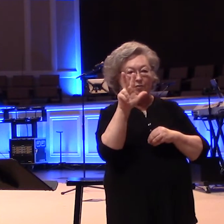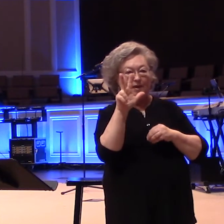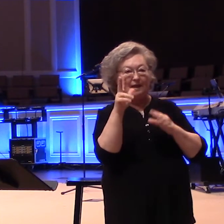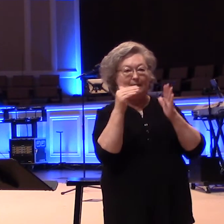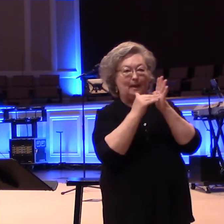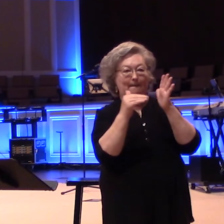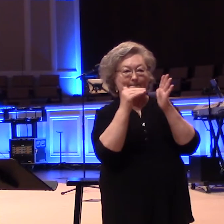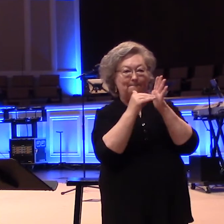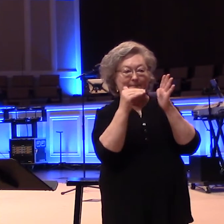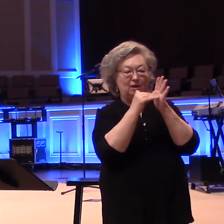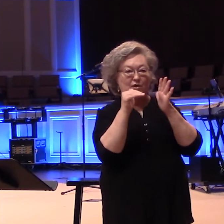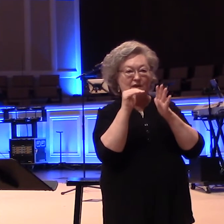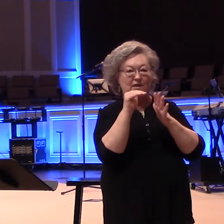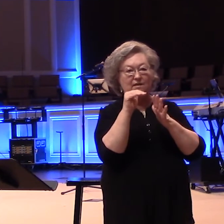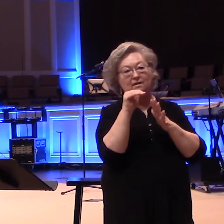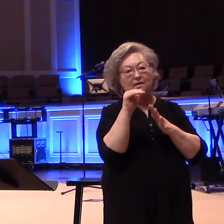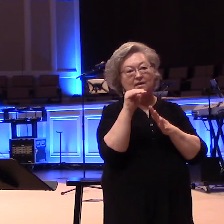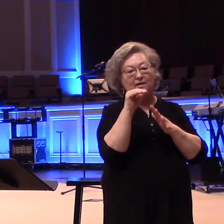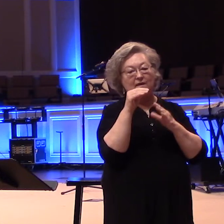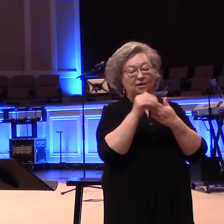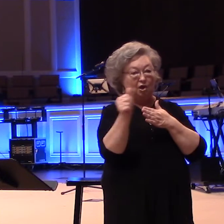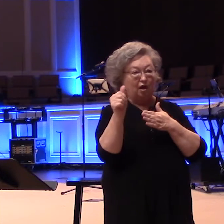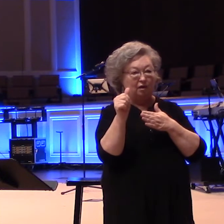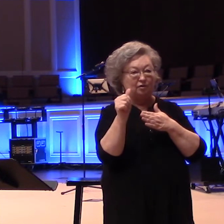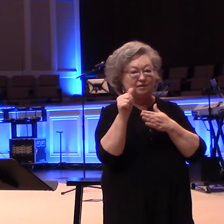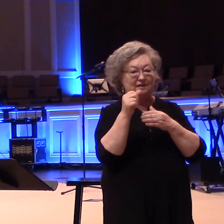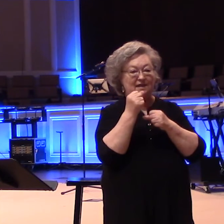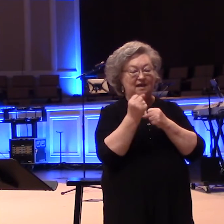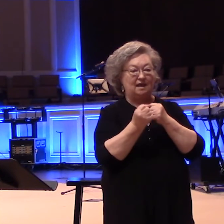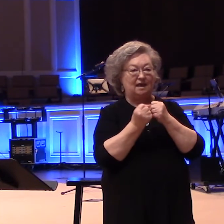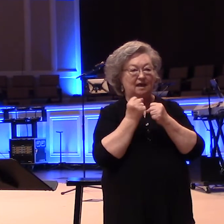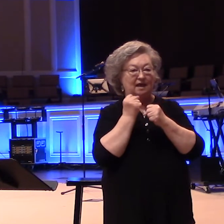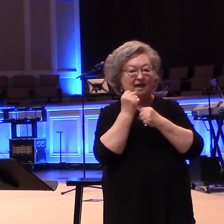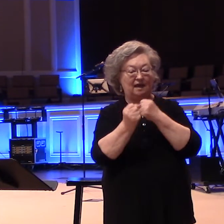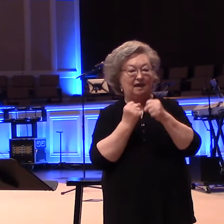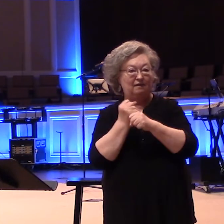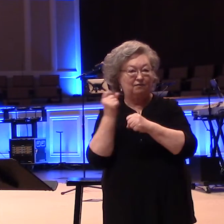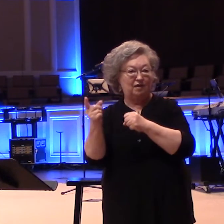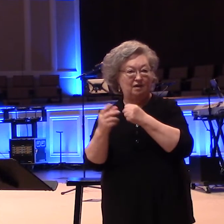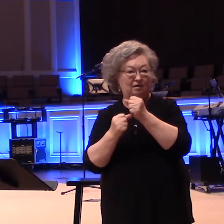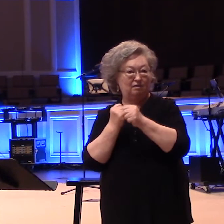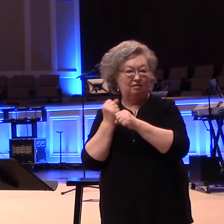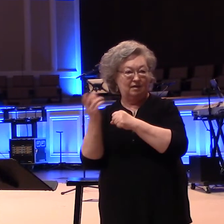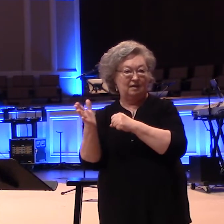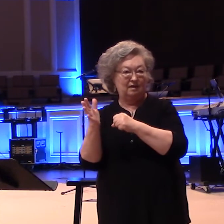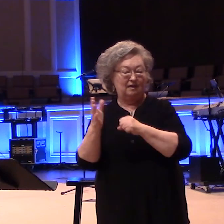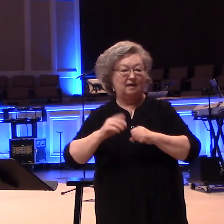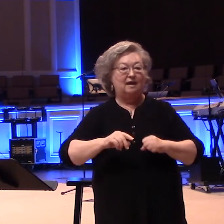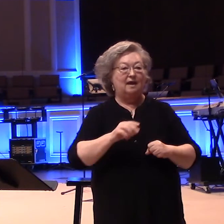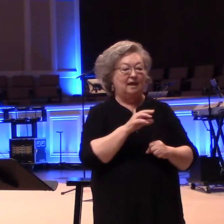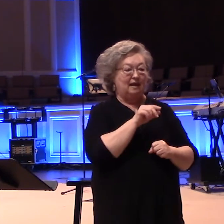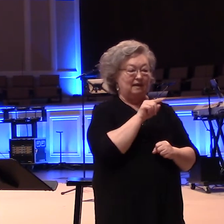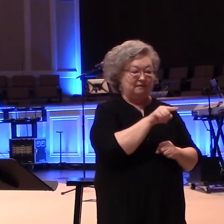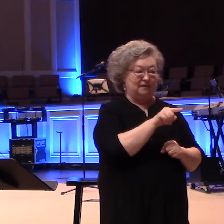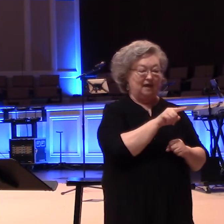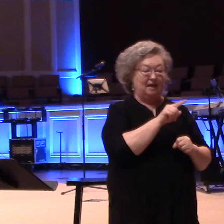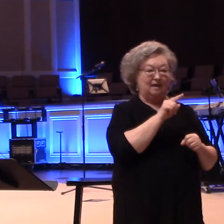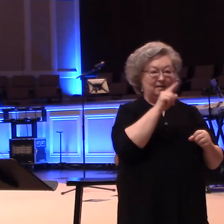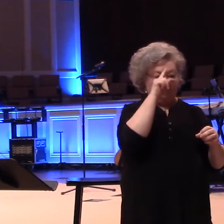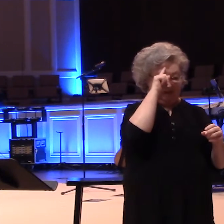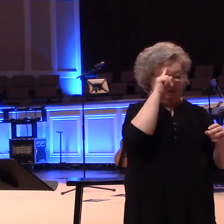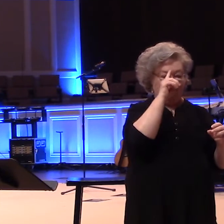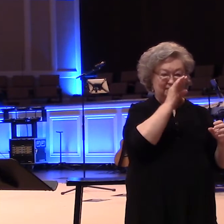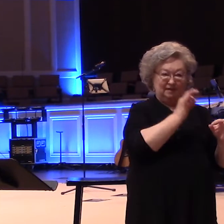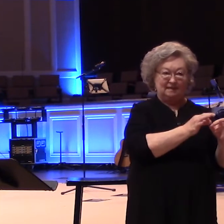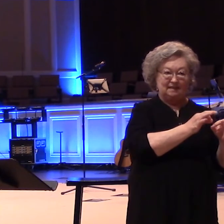$3 billion a year. But from day one, David Green has said the whole thing belongs to the Lord. And the tithe is really where you